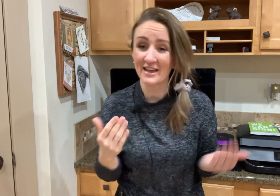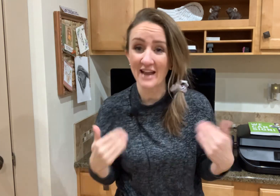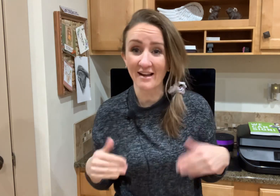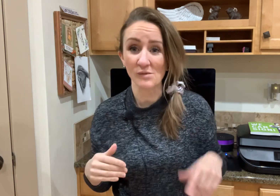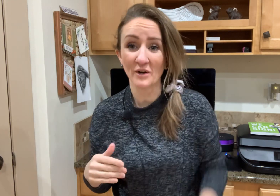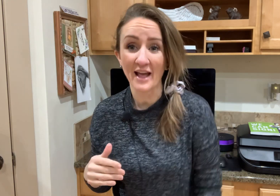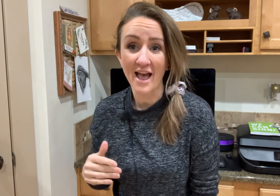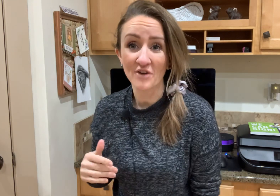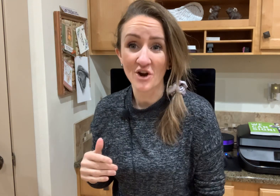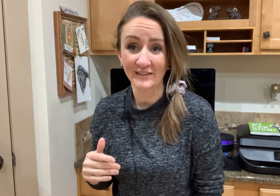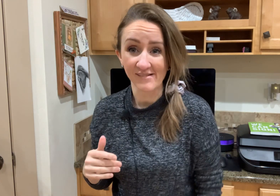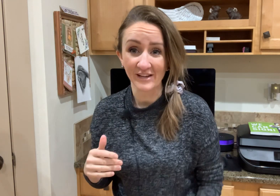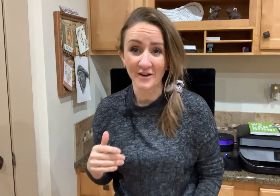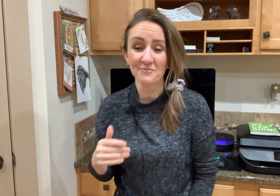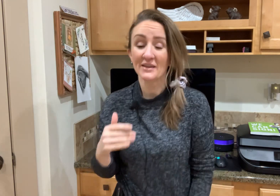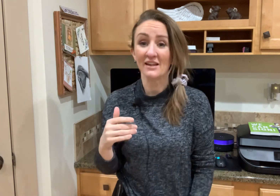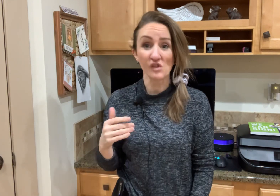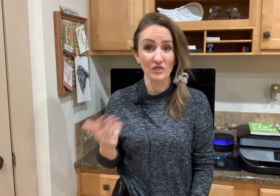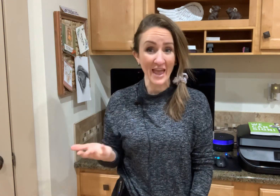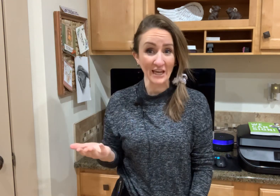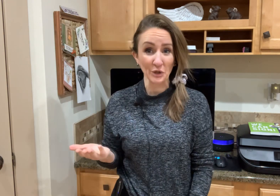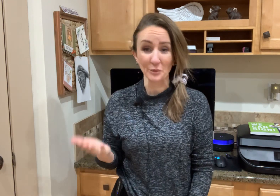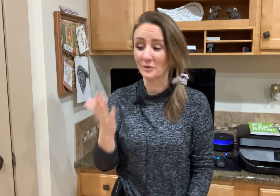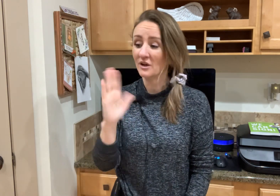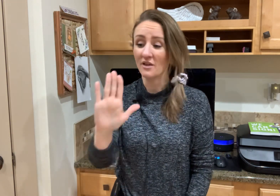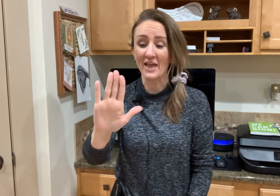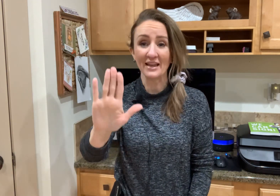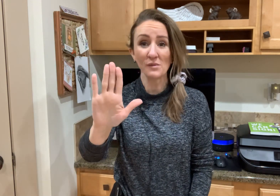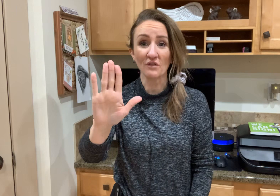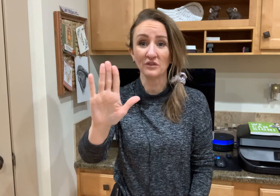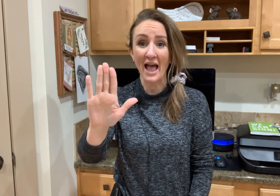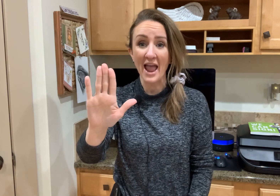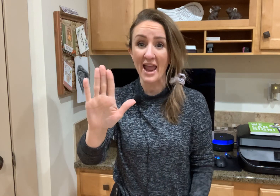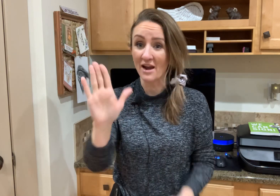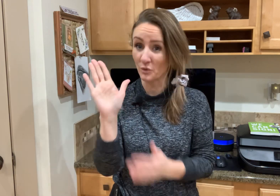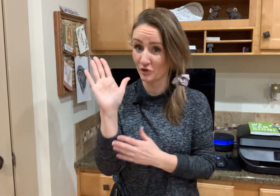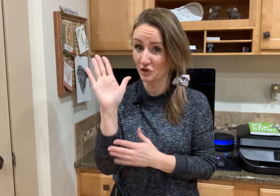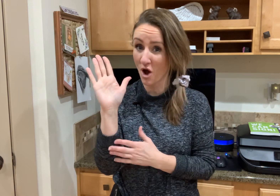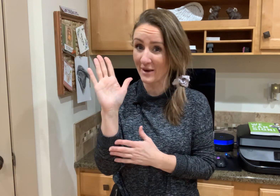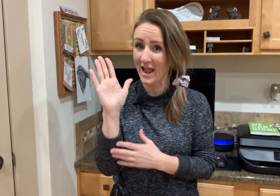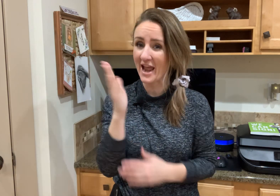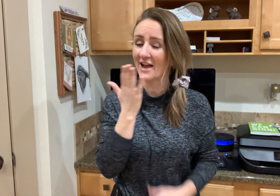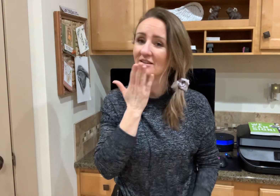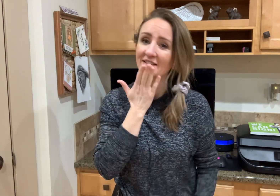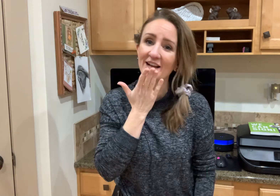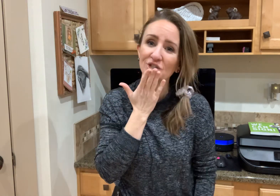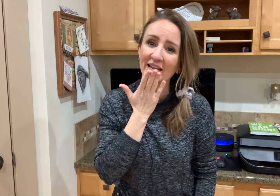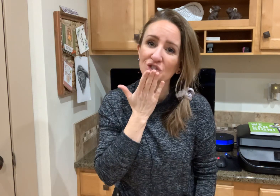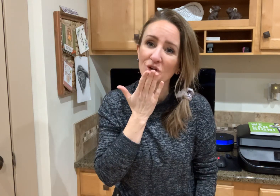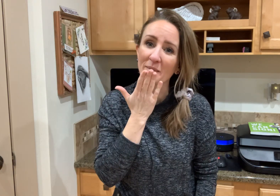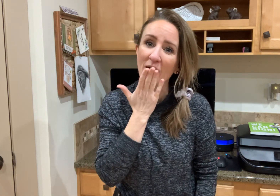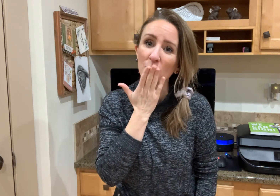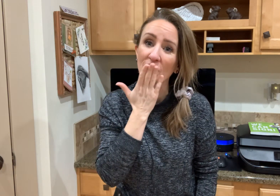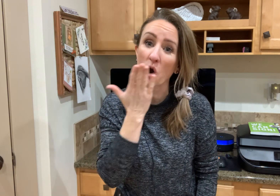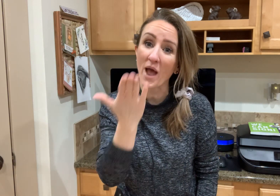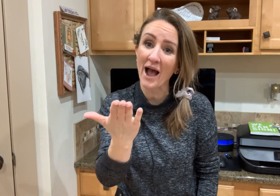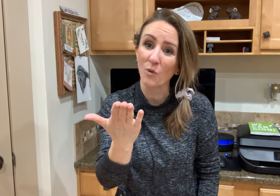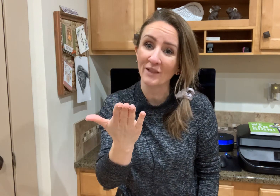next word I have on our list here is thank you. Thank you is a flat hand with your dominant hand, touch against your mouth and go out like